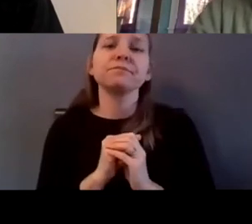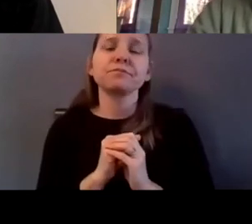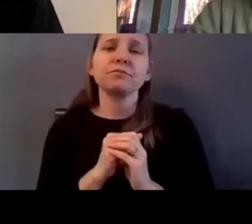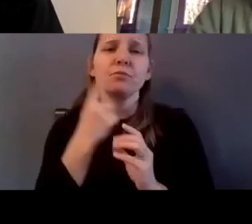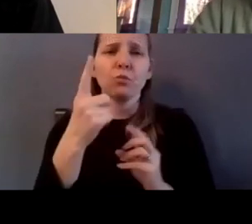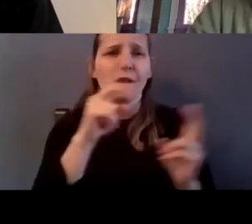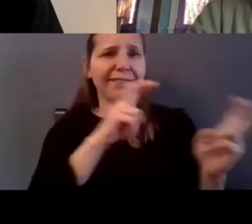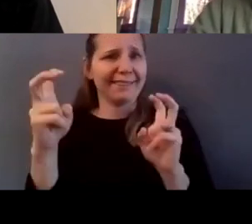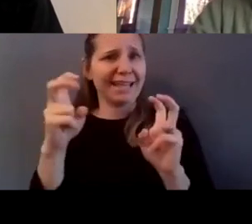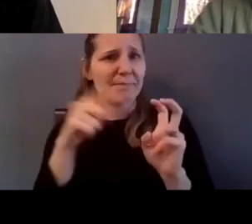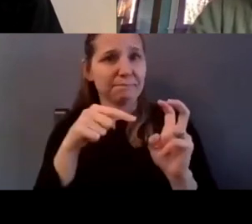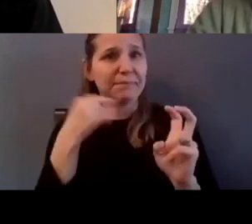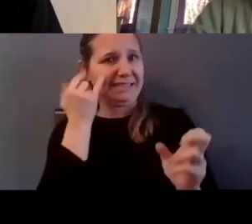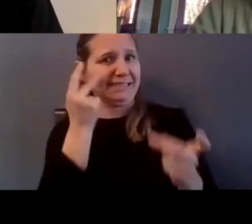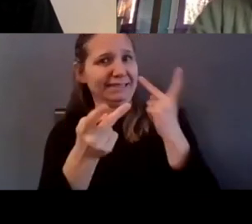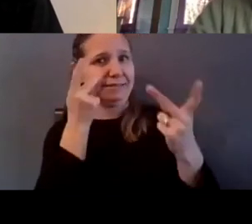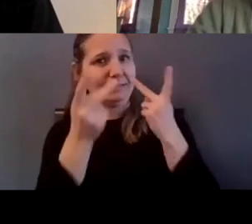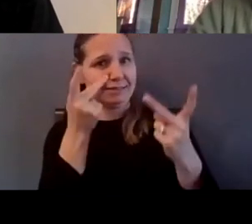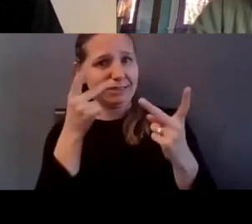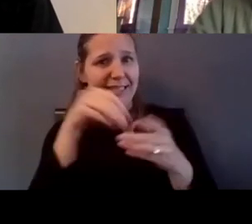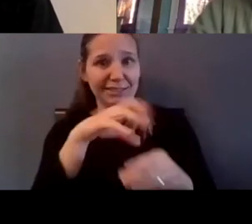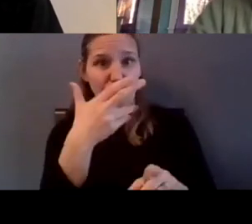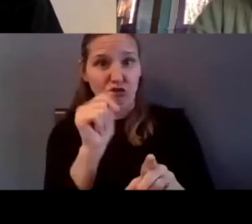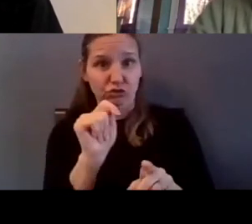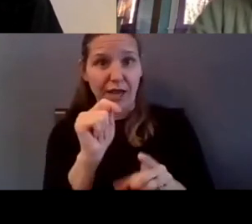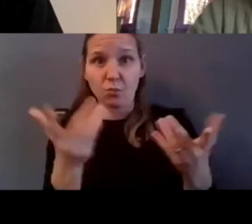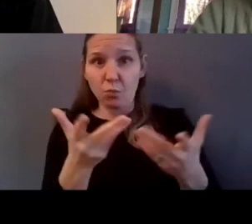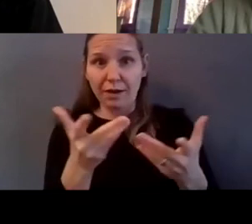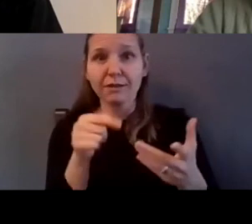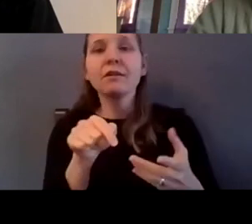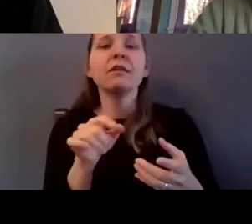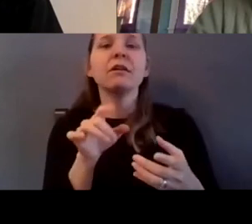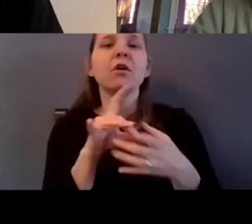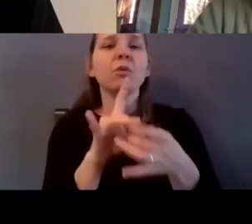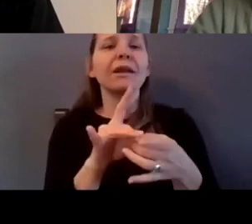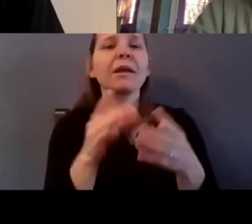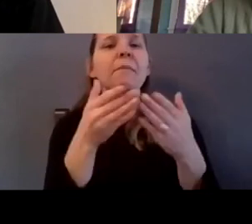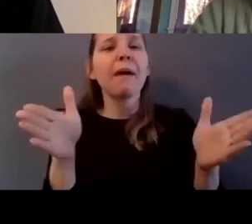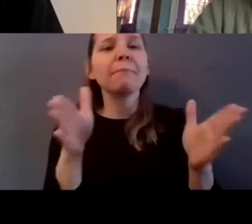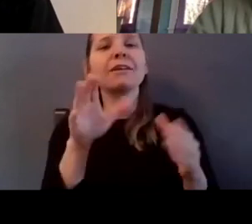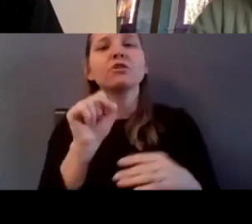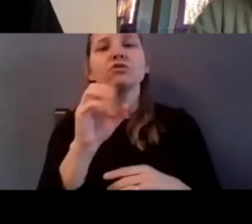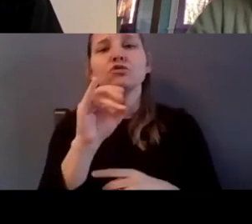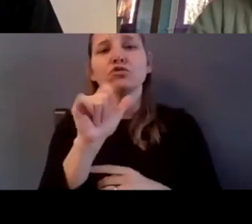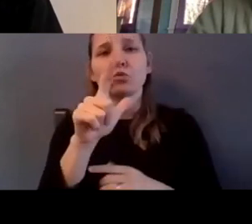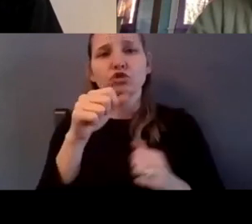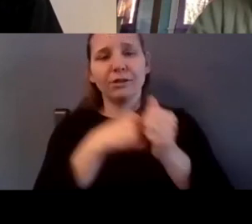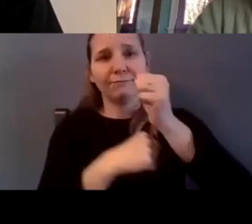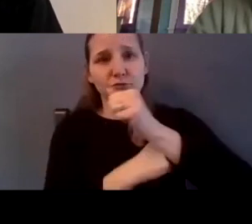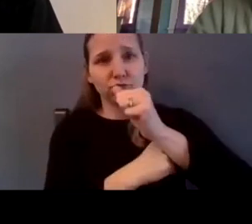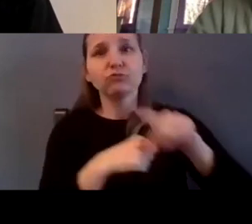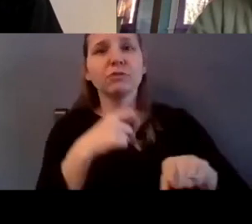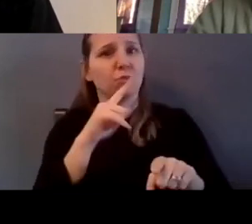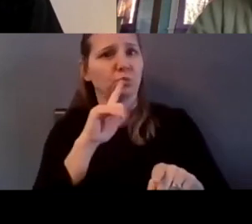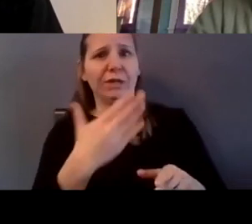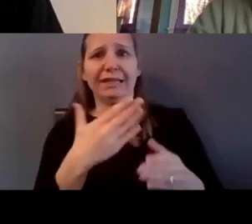is very interesting in the chat is around the question of public social infrastructure. There have been some very important questions